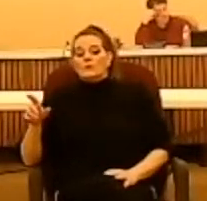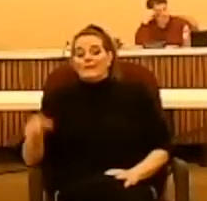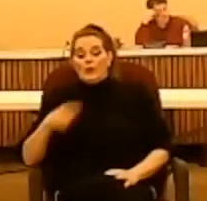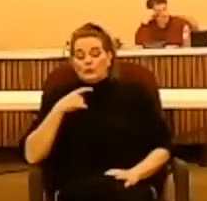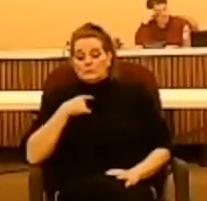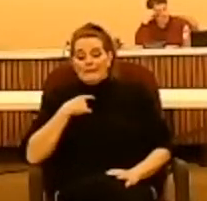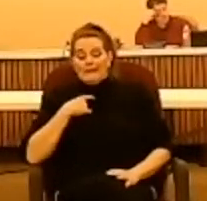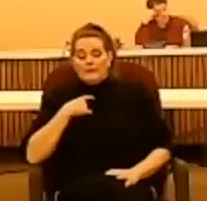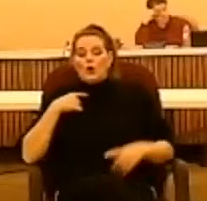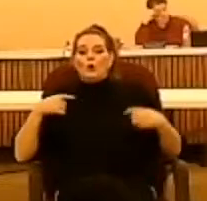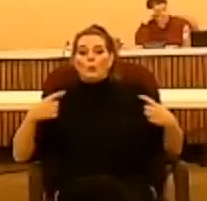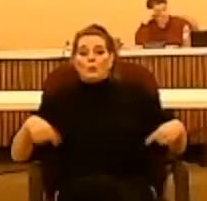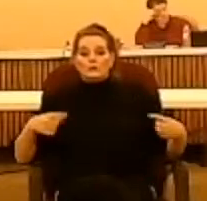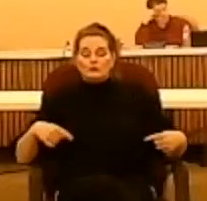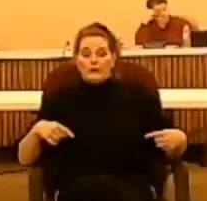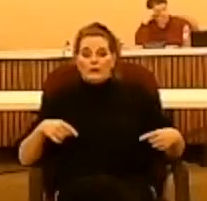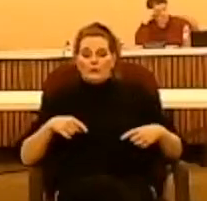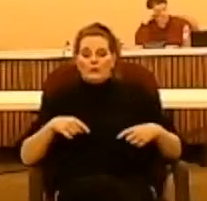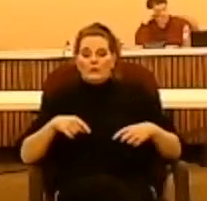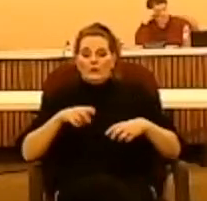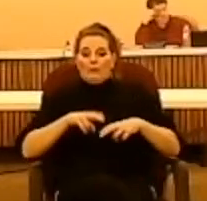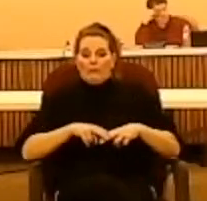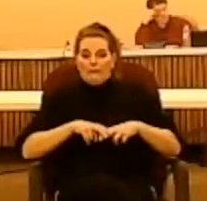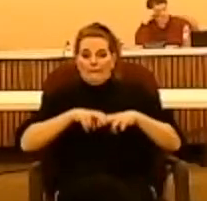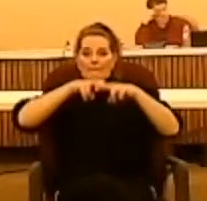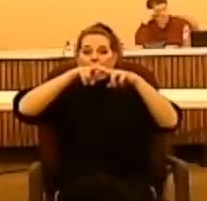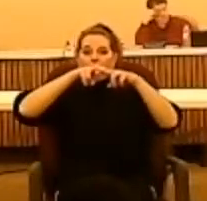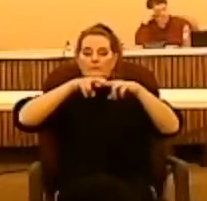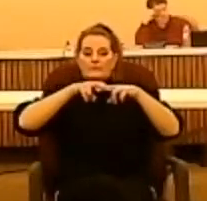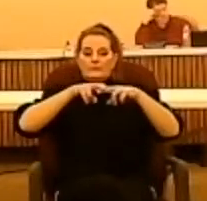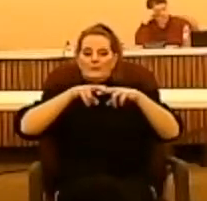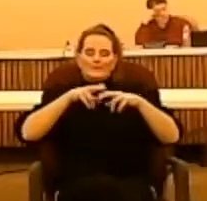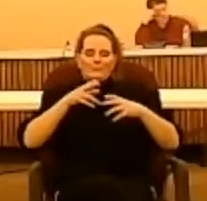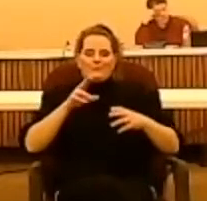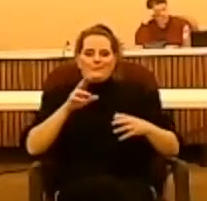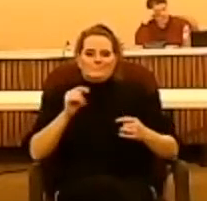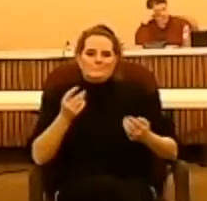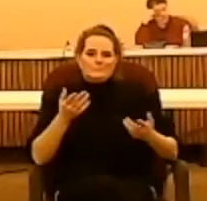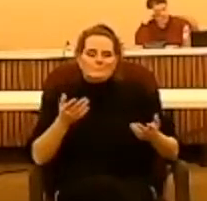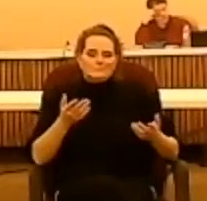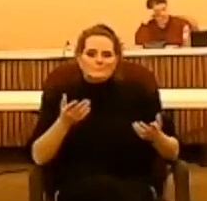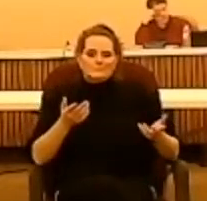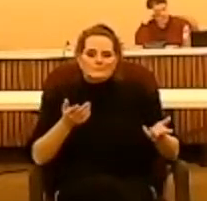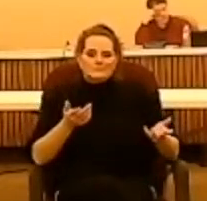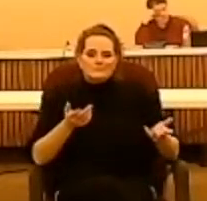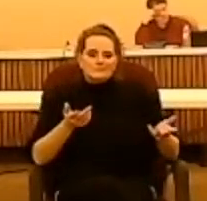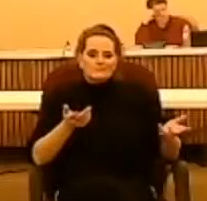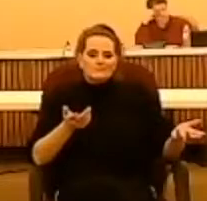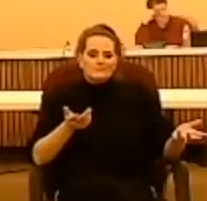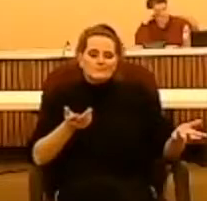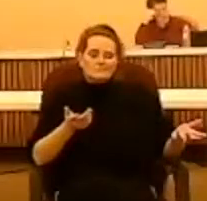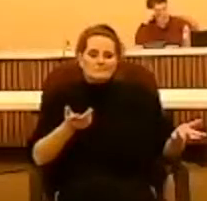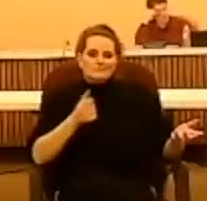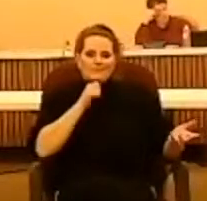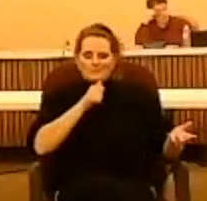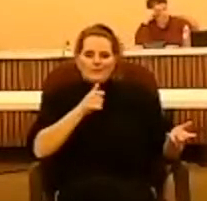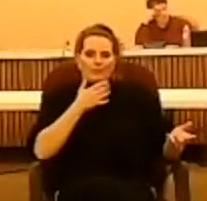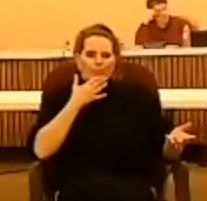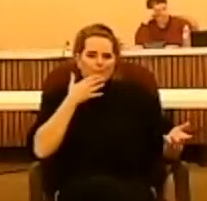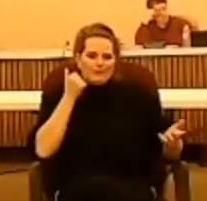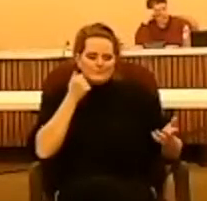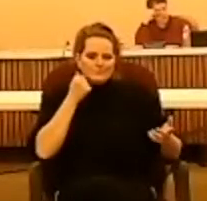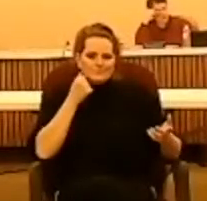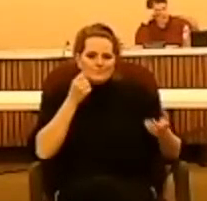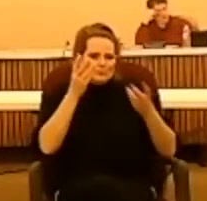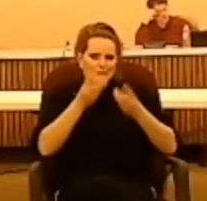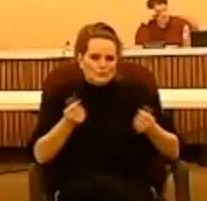lift to get someone up the stairs, but obviously that's not the best solution, because the